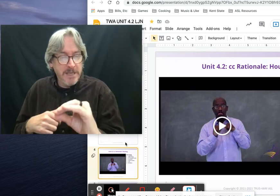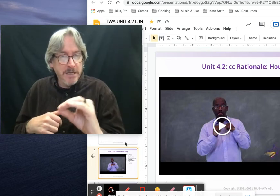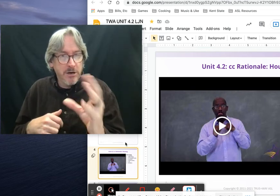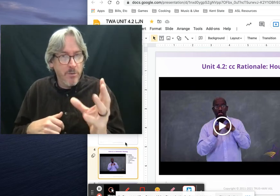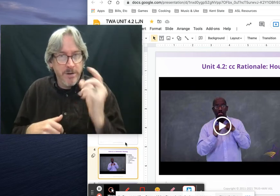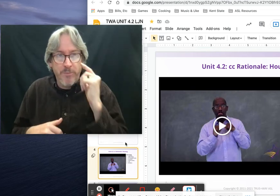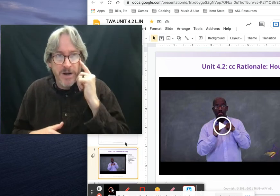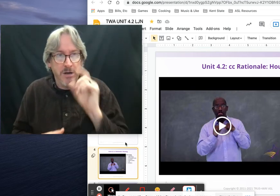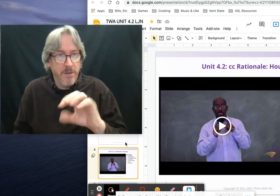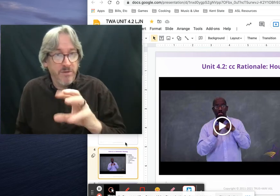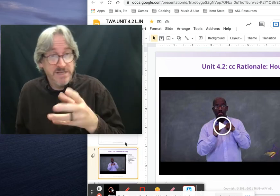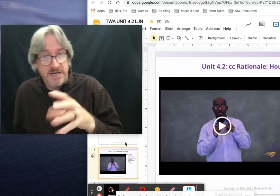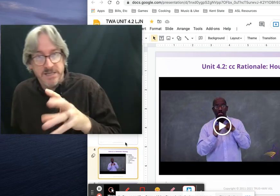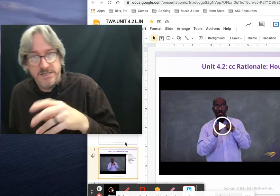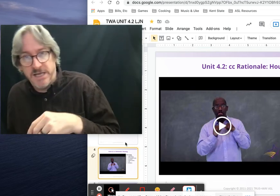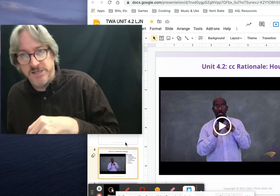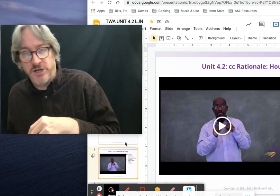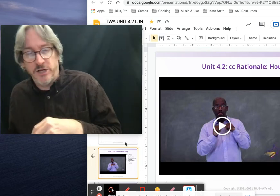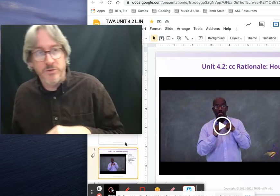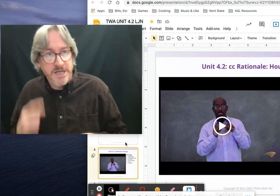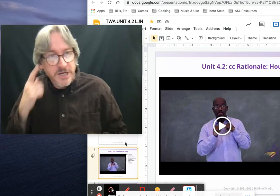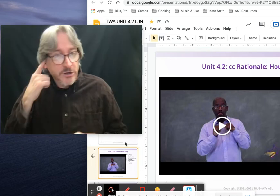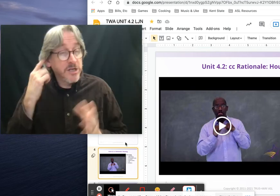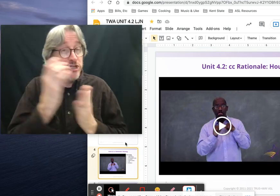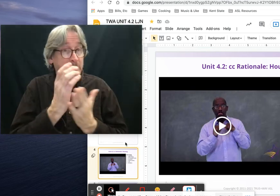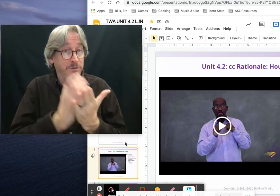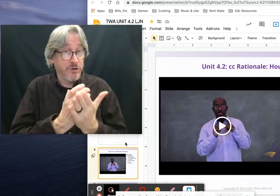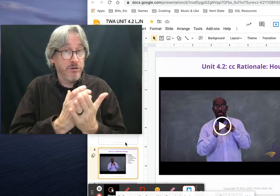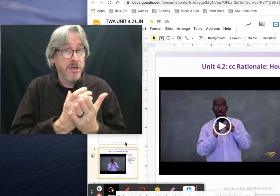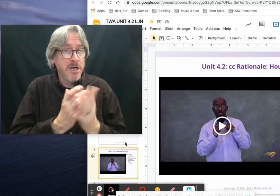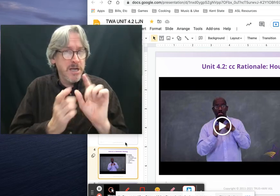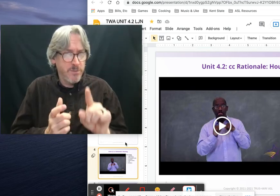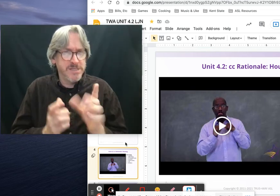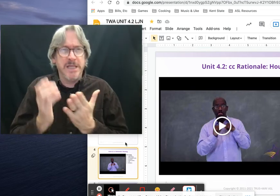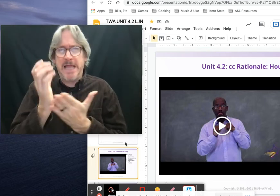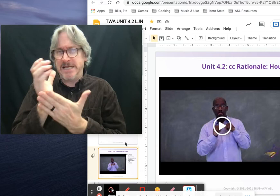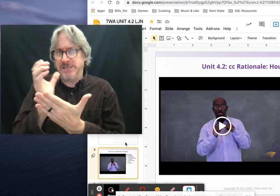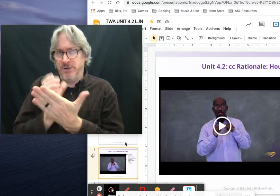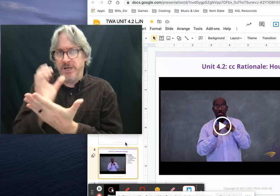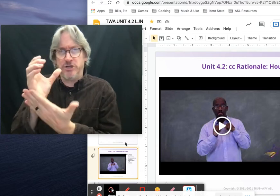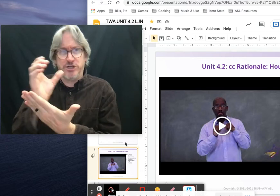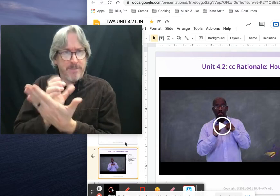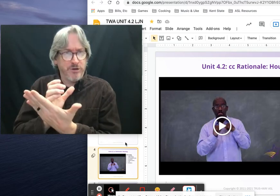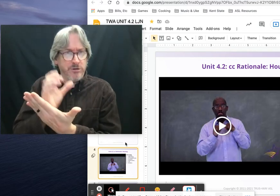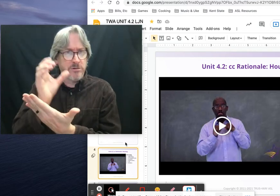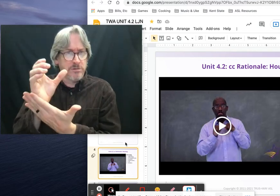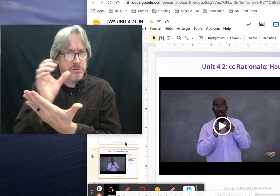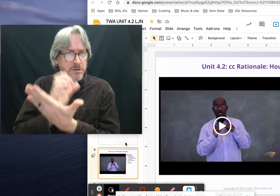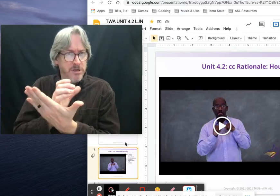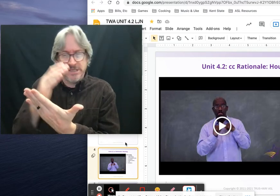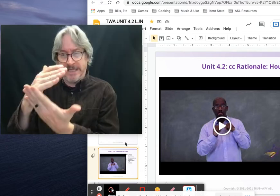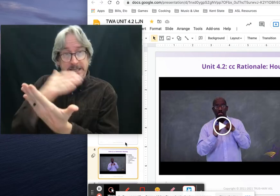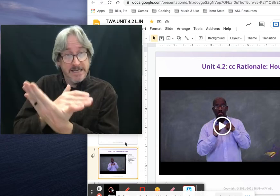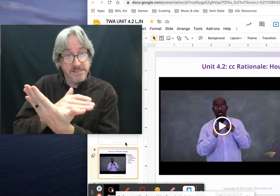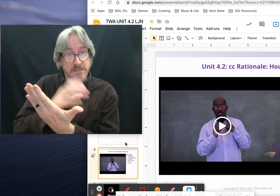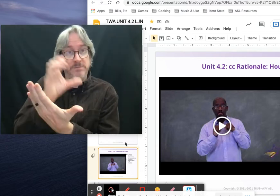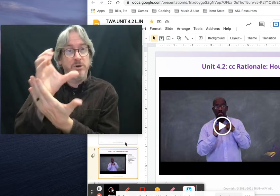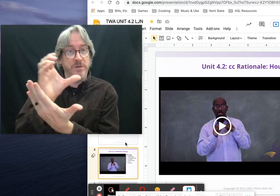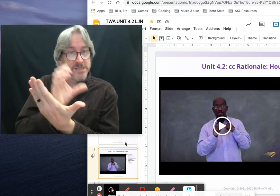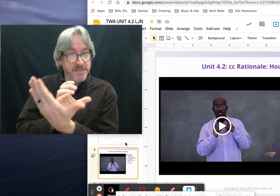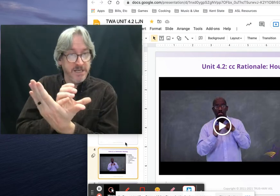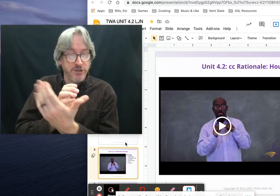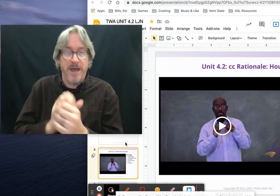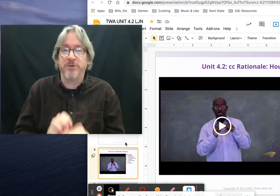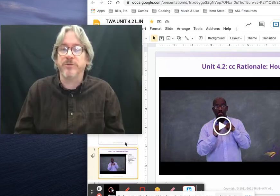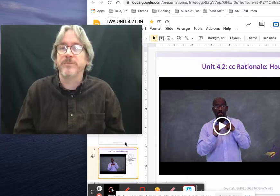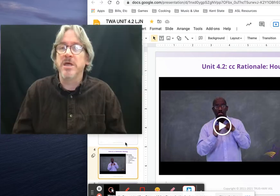So in here, I want to point out a couple of the signs that he's going to use in here. Chapter was in the last unit, chapter, like list, but